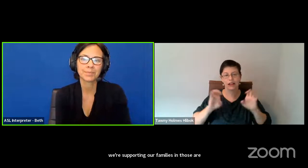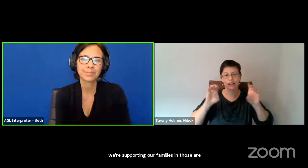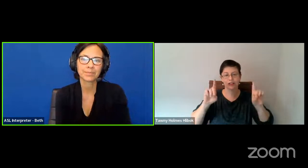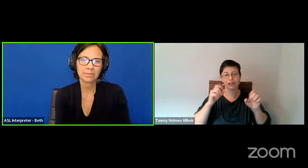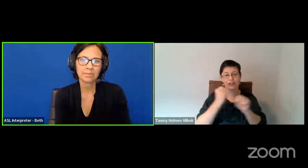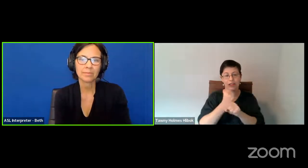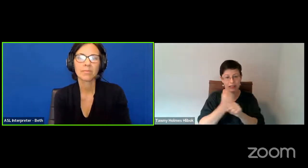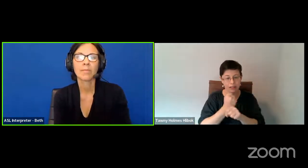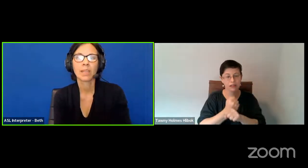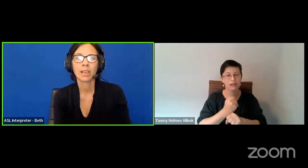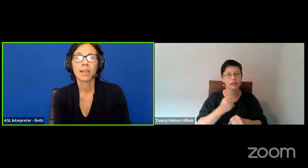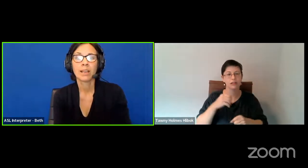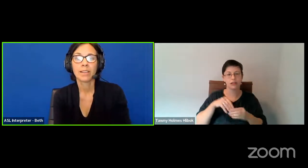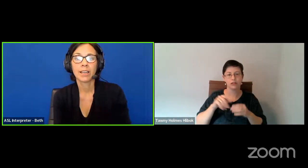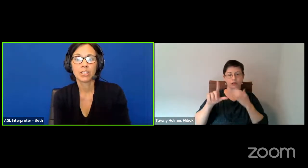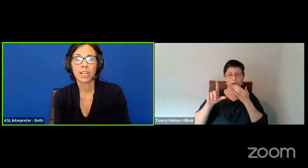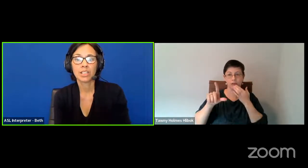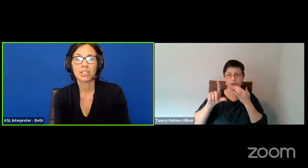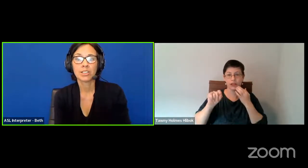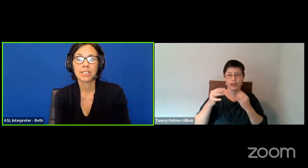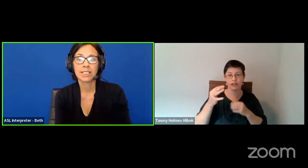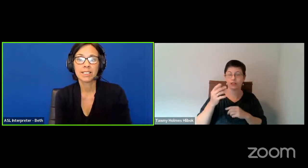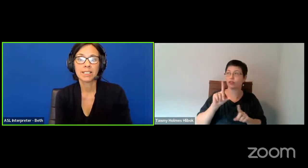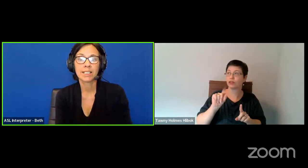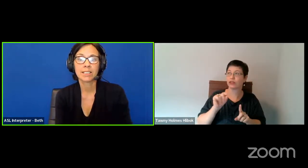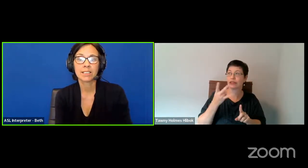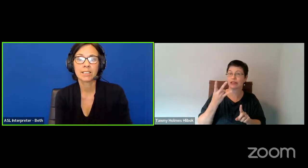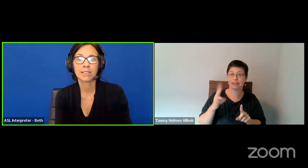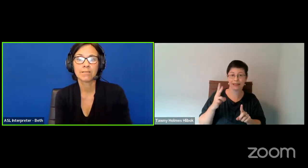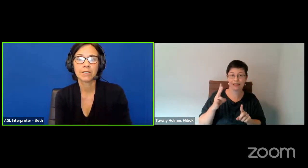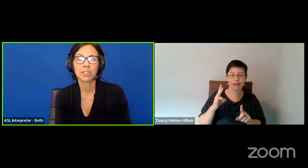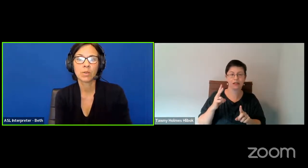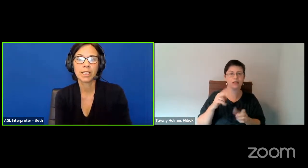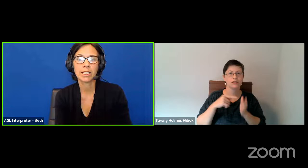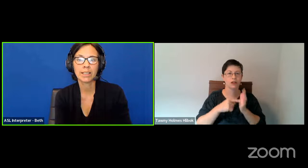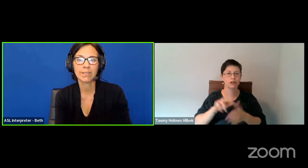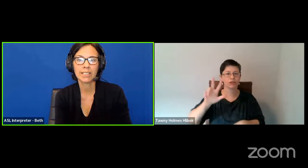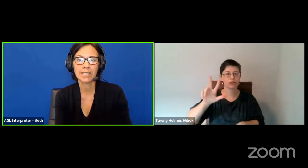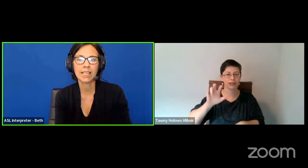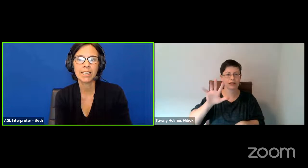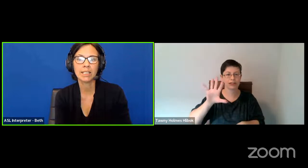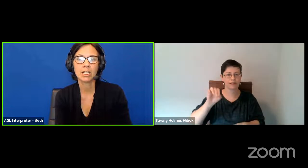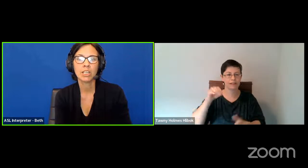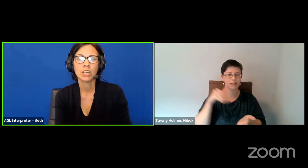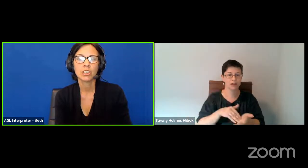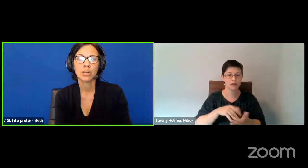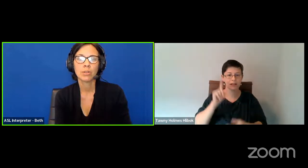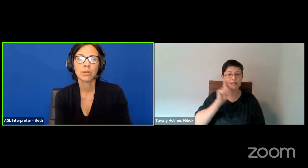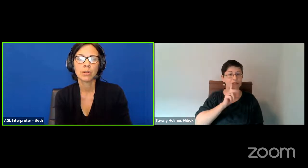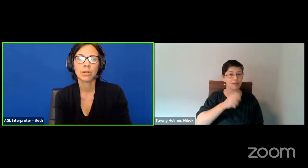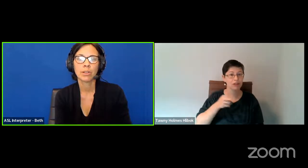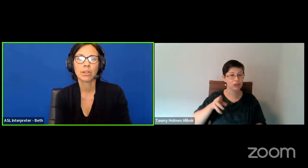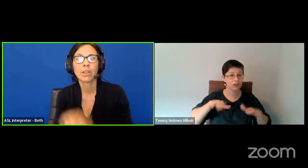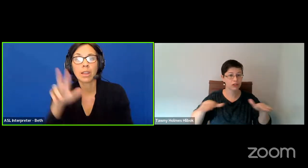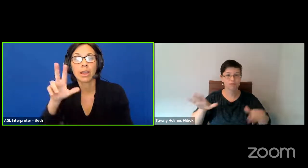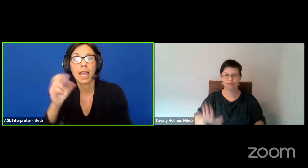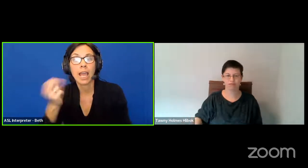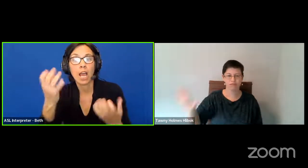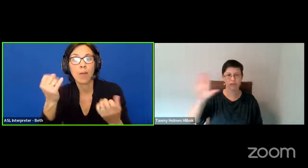data, that educational statistics for 2017 showed